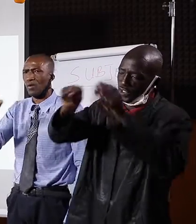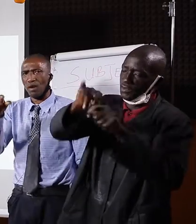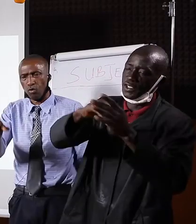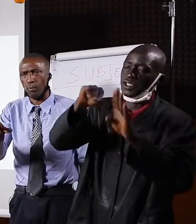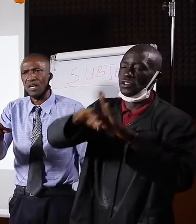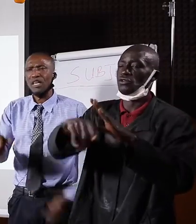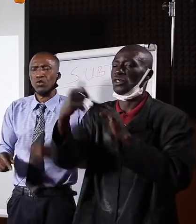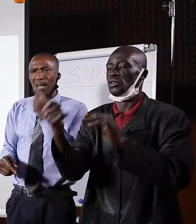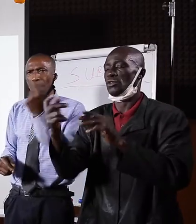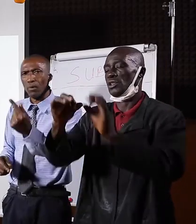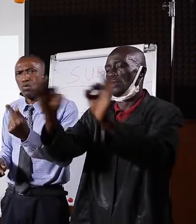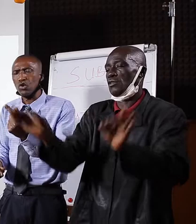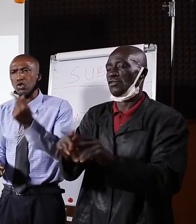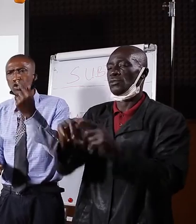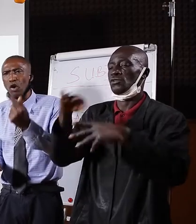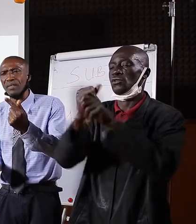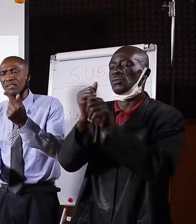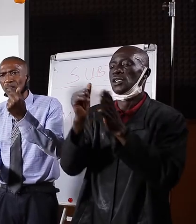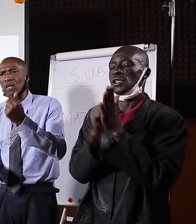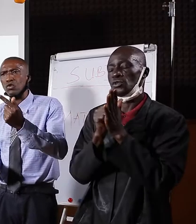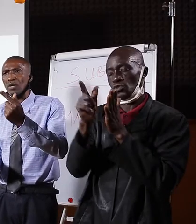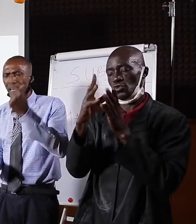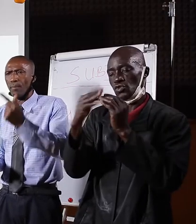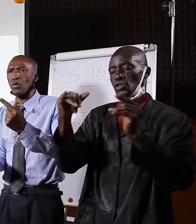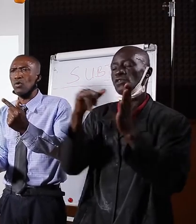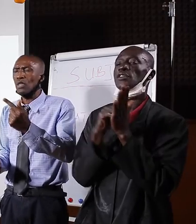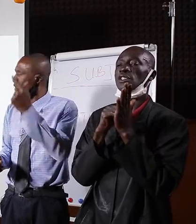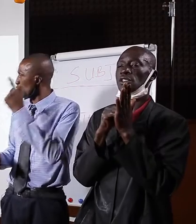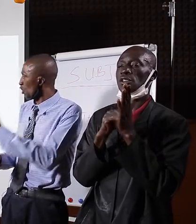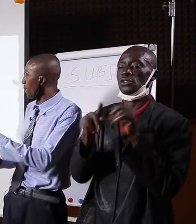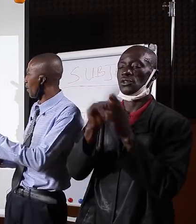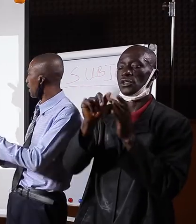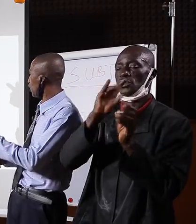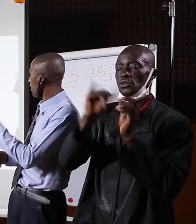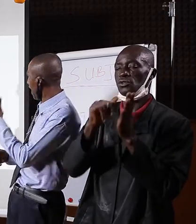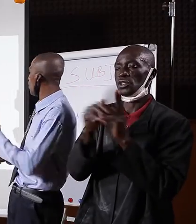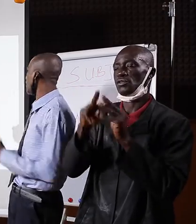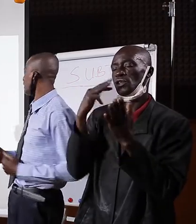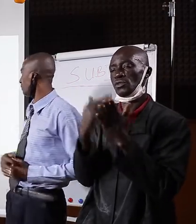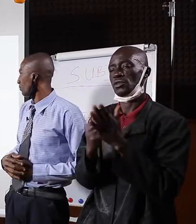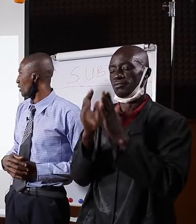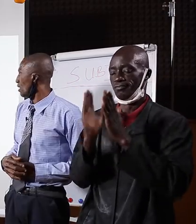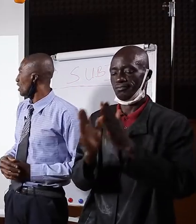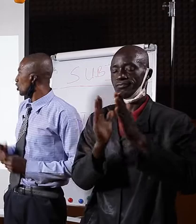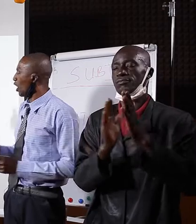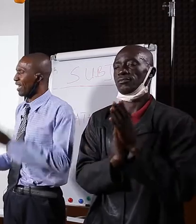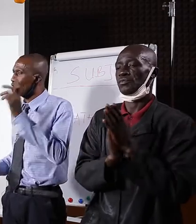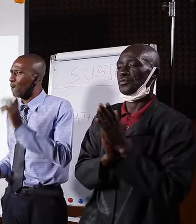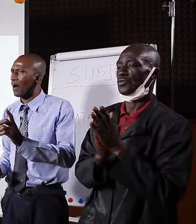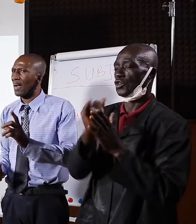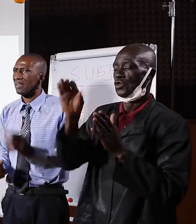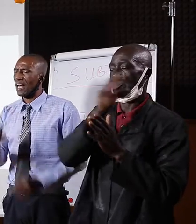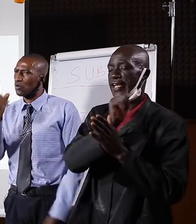into another form to enable you to solve this, to enable you to solve the equation accordingly. So